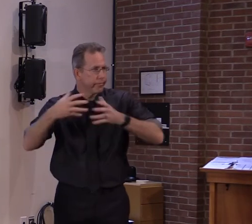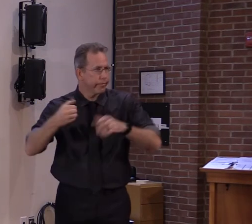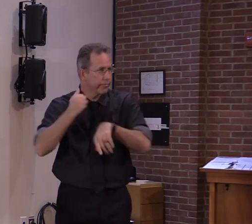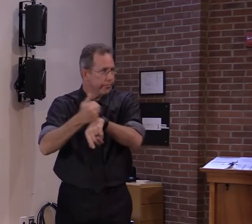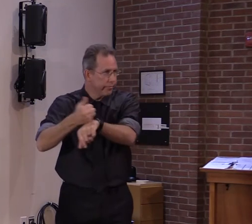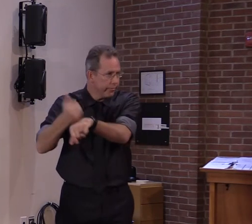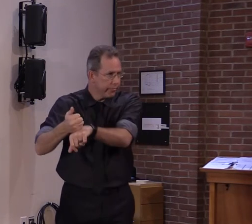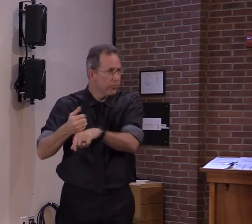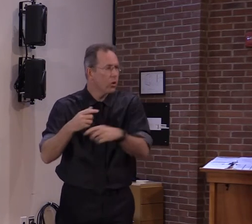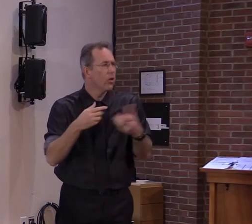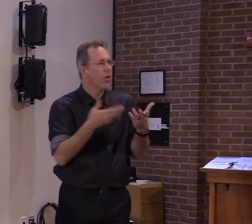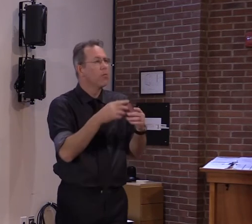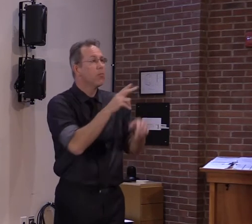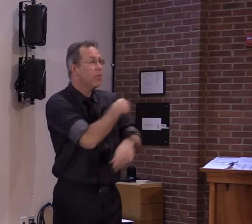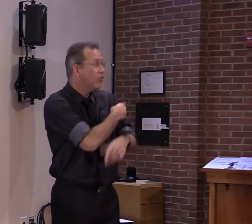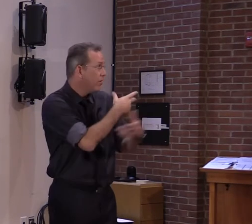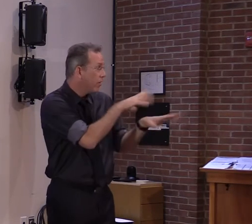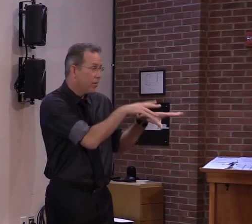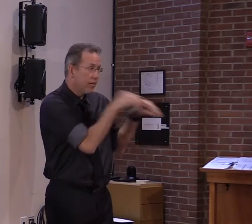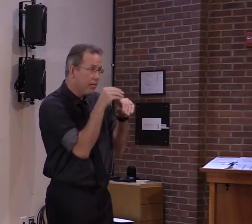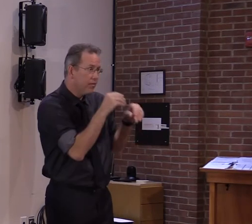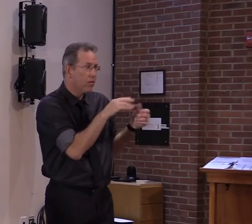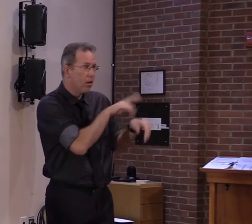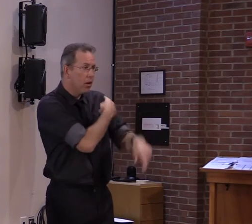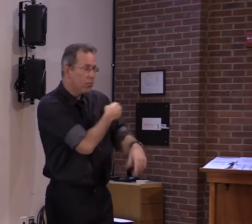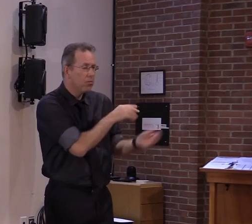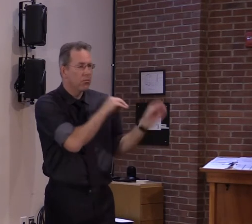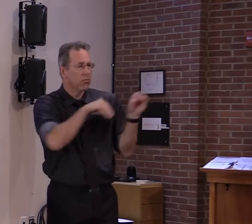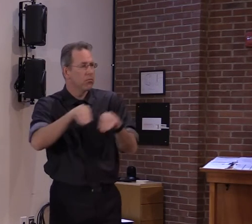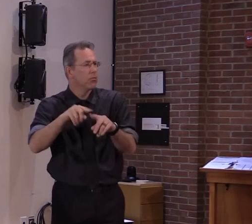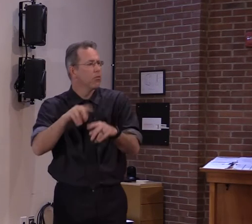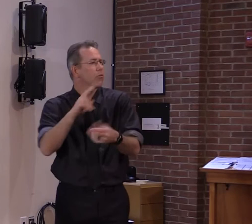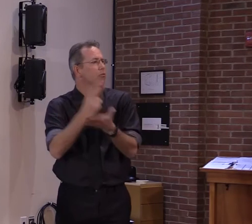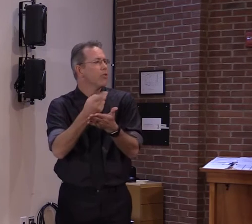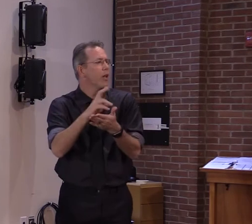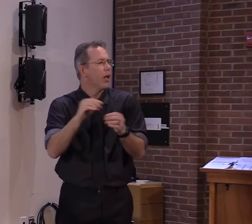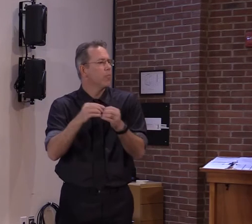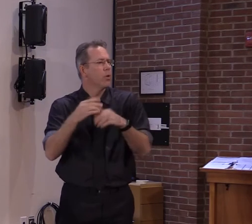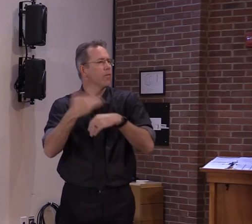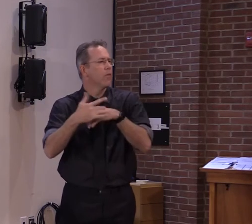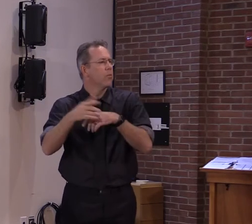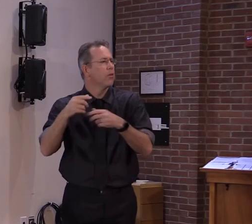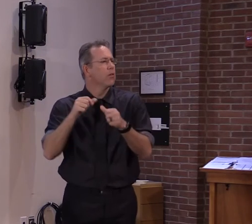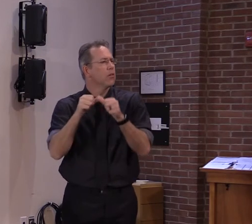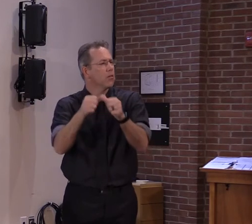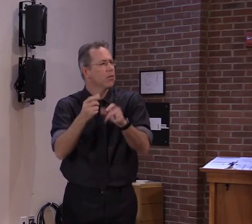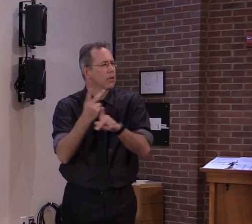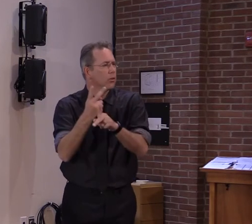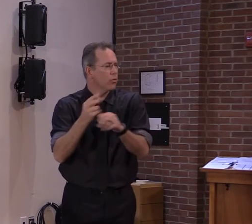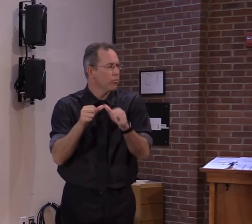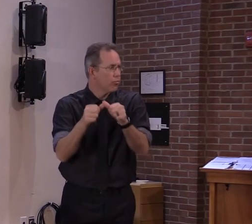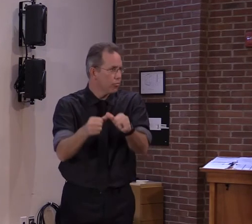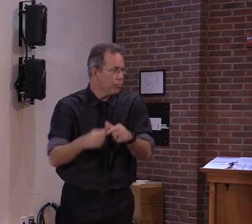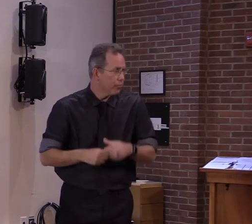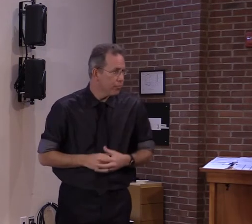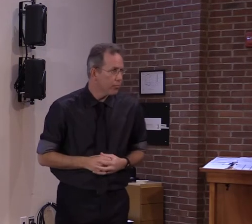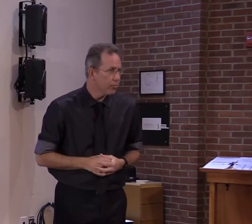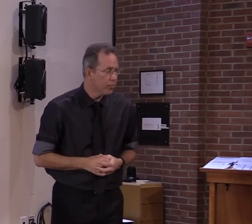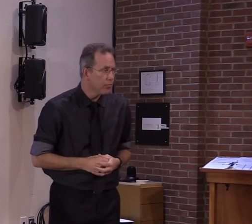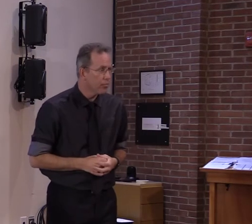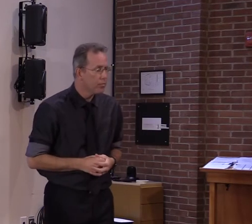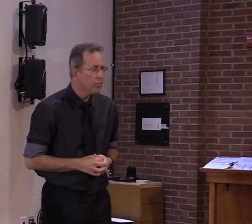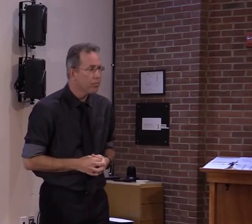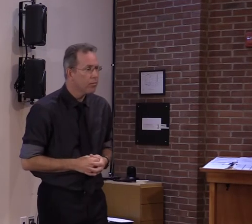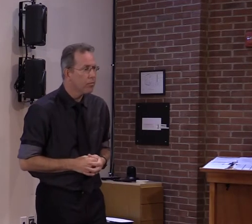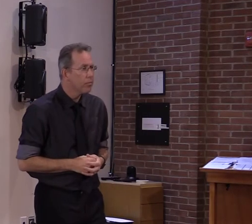patients out of the hospital setting back to a long-term care facility, the Burlington Health and Rehab.